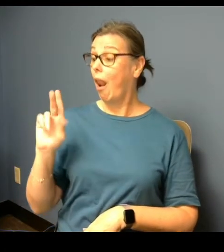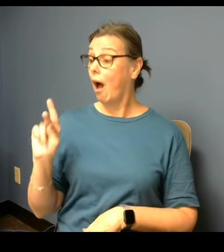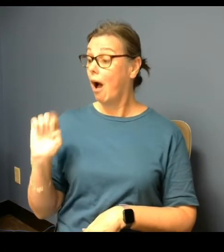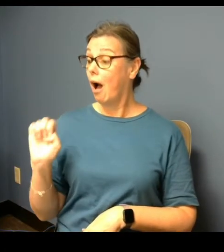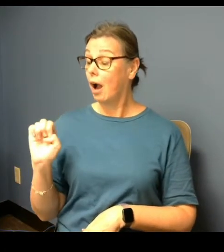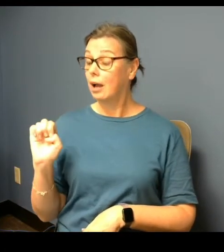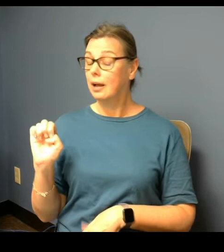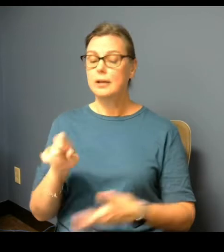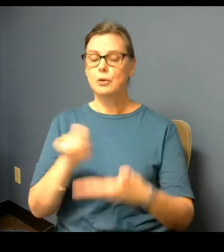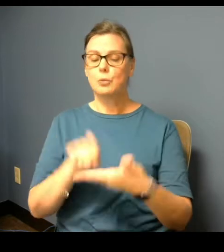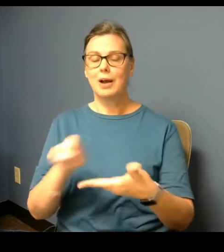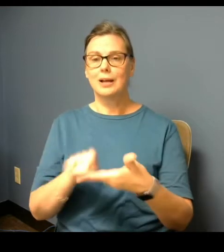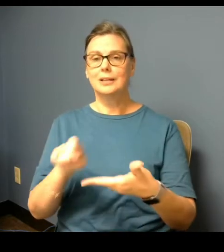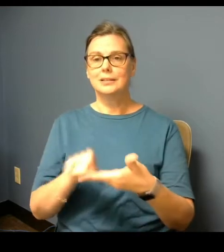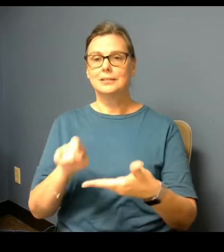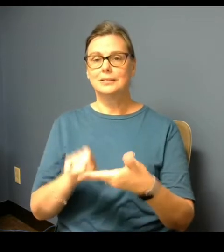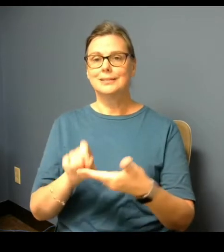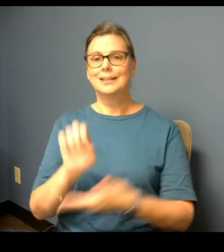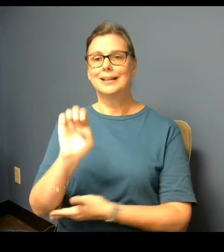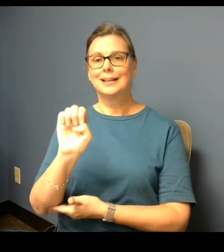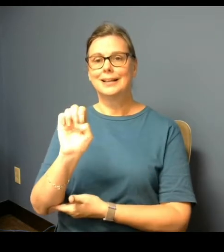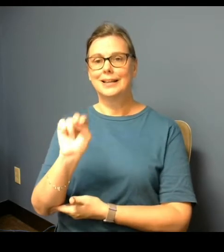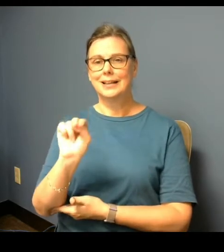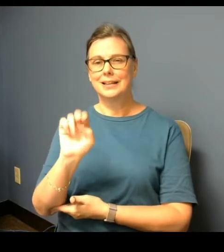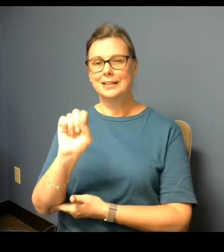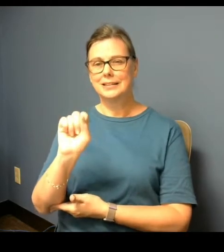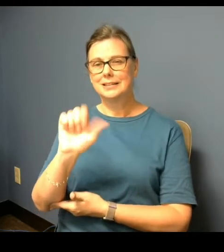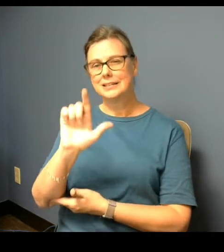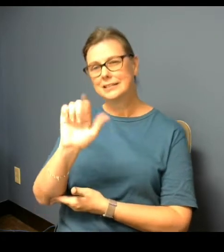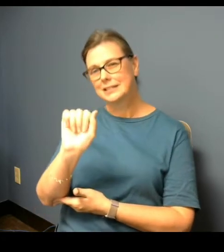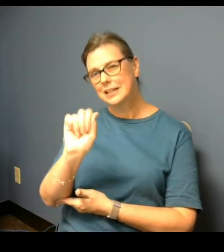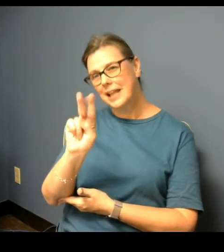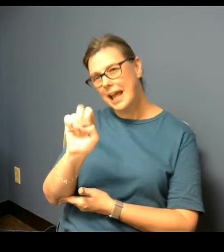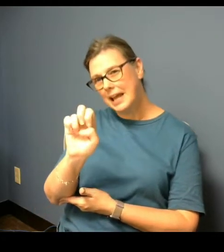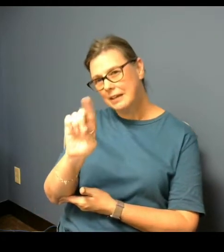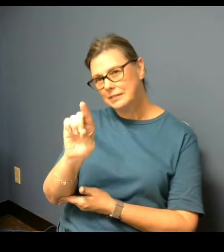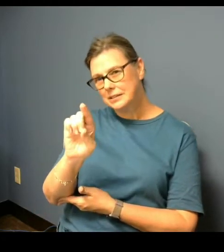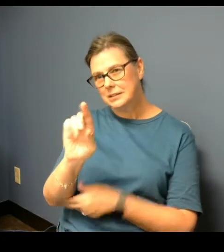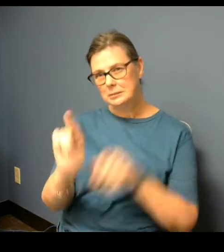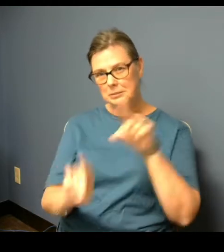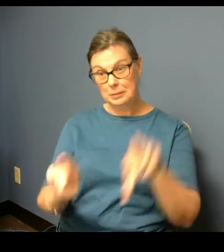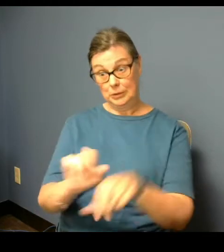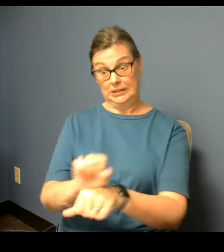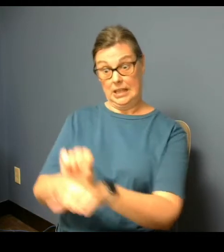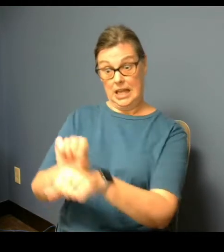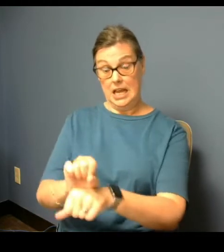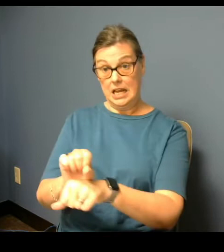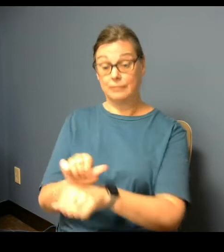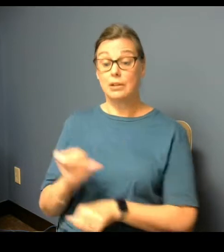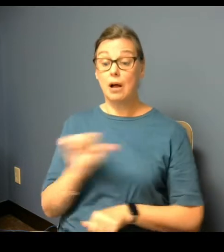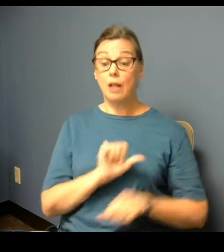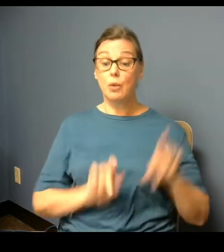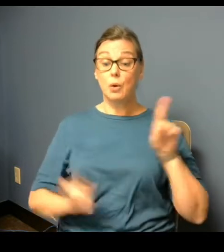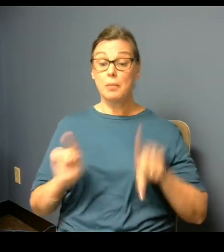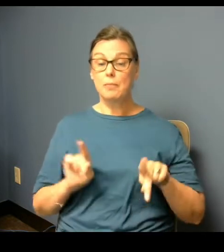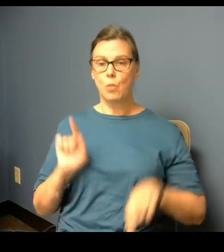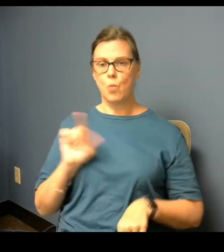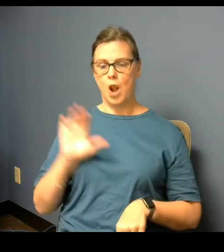And he says that individuals have absolute power over others.